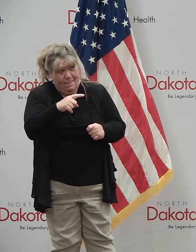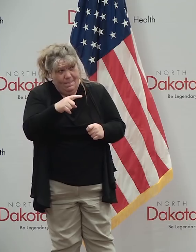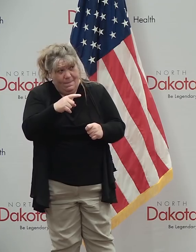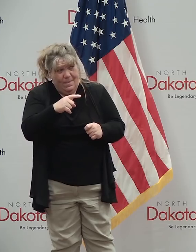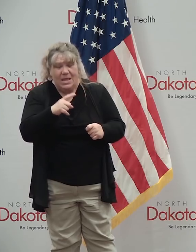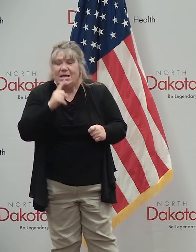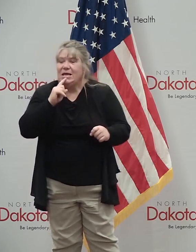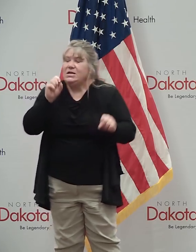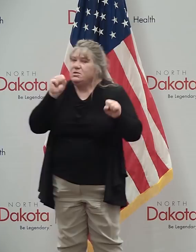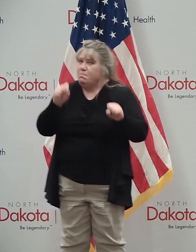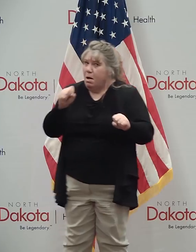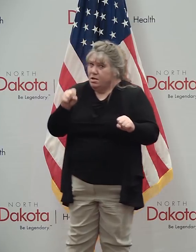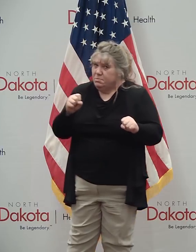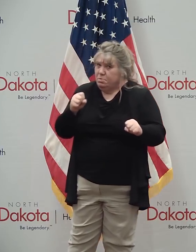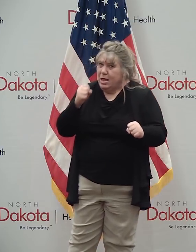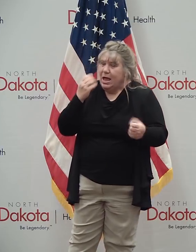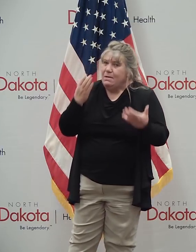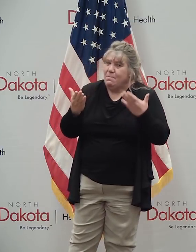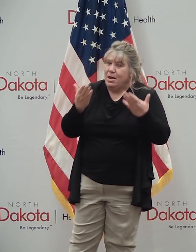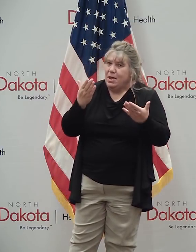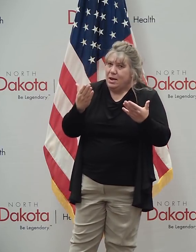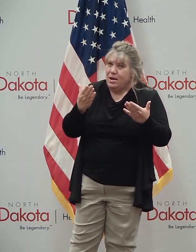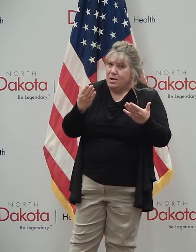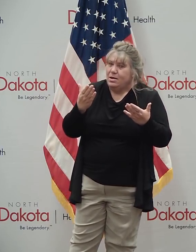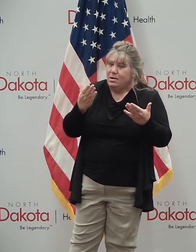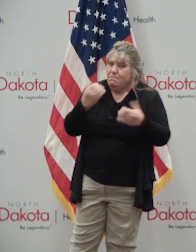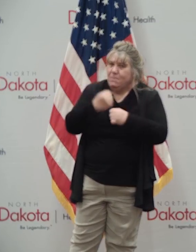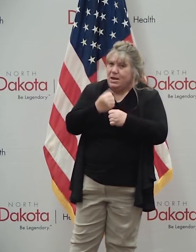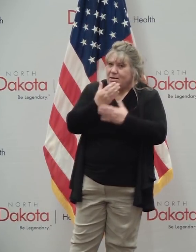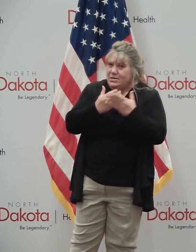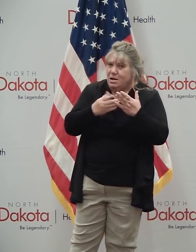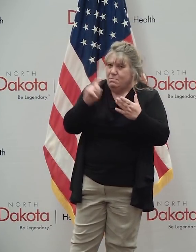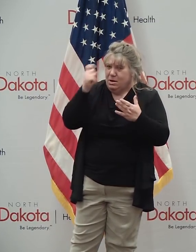It is possible, and yes, we would consider those